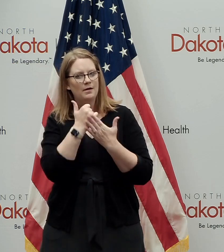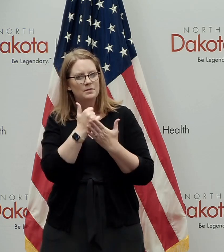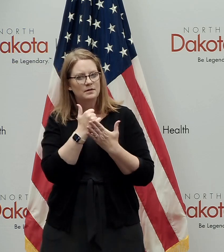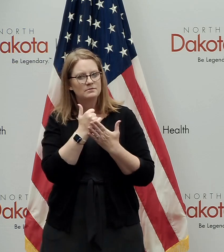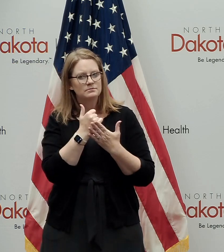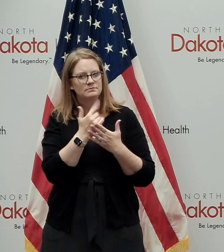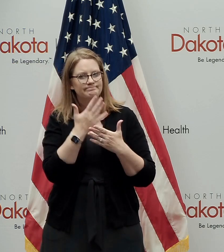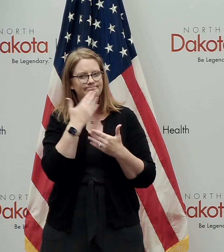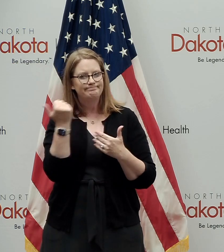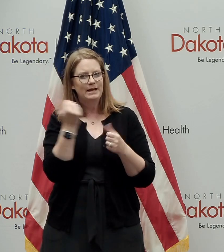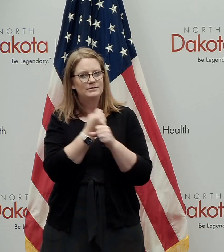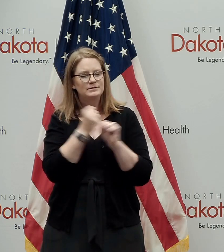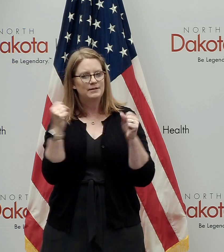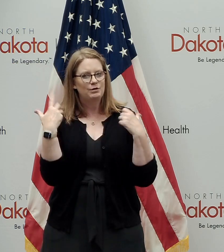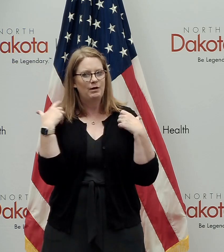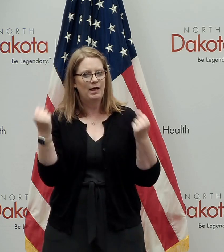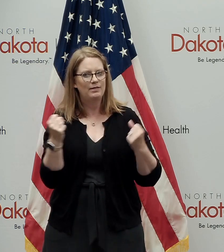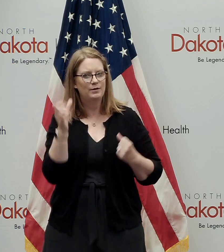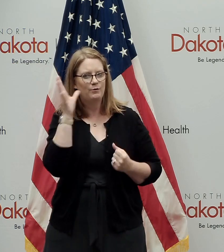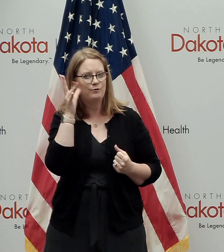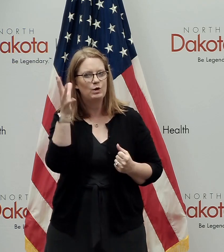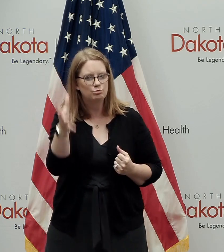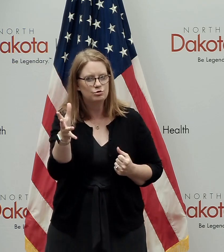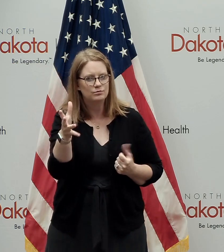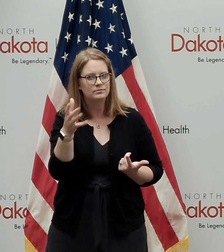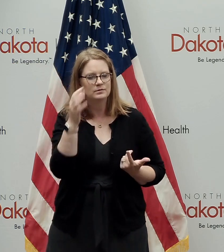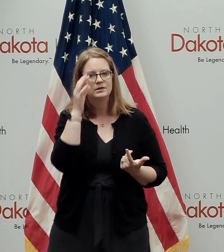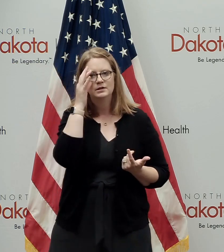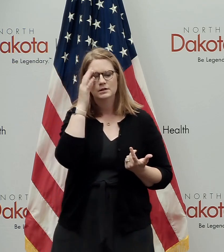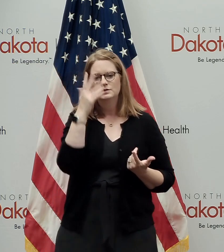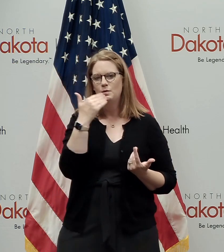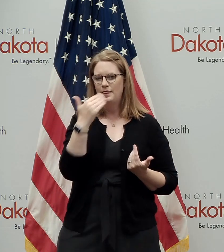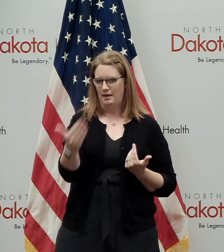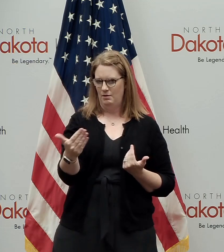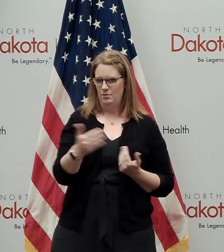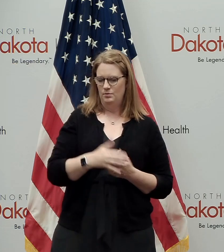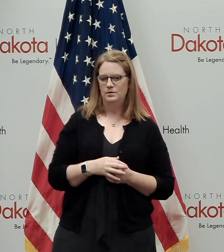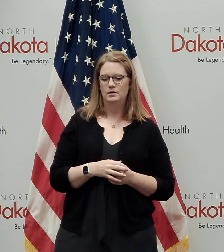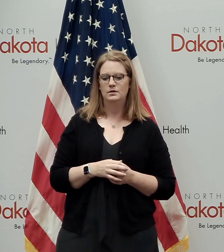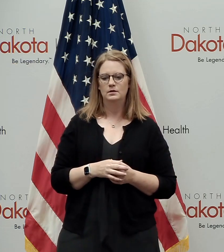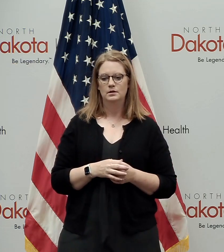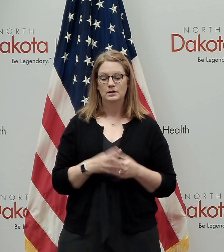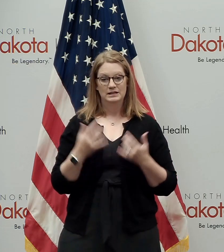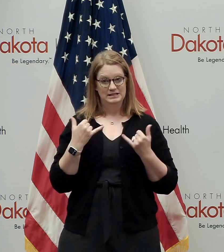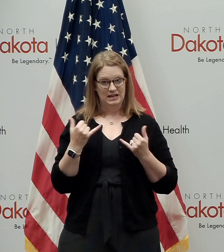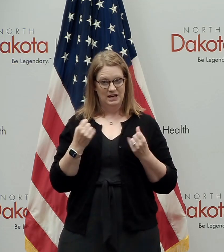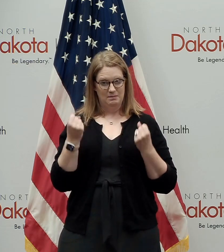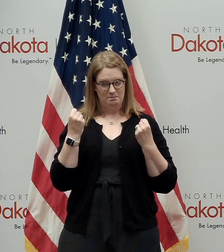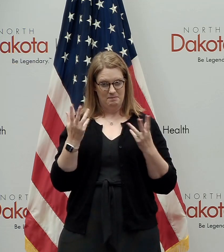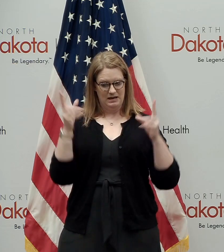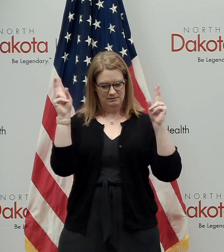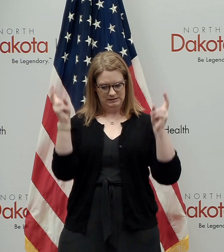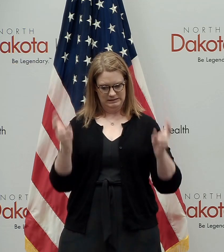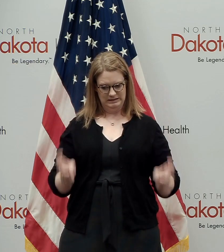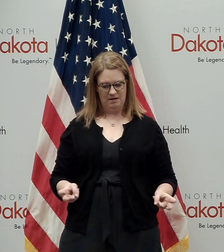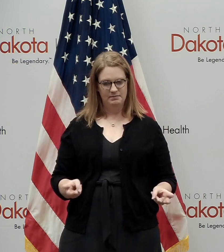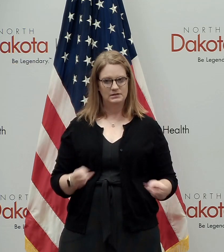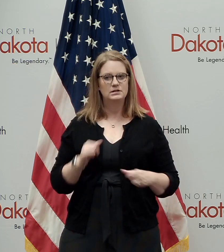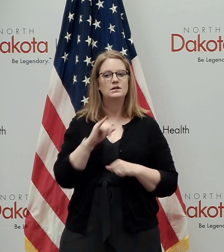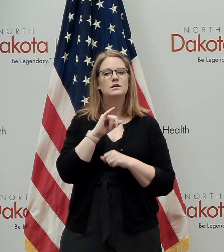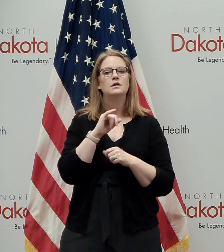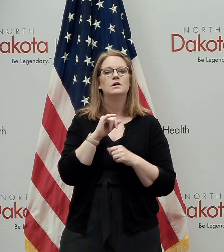healthier future post-pandemic. So thank you for that. We have a lot of topics to cover today, including an update